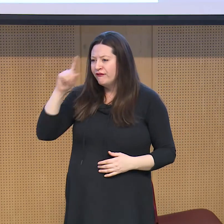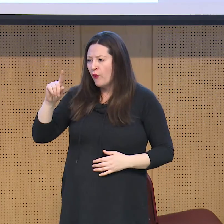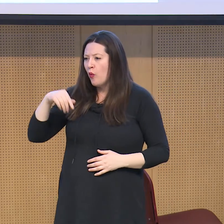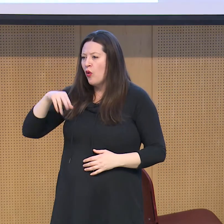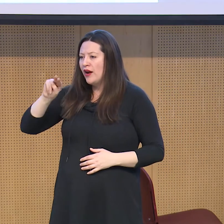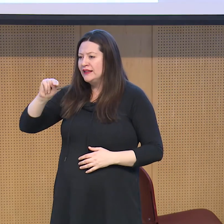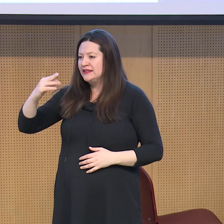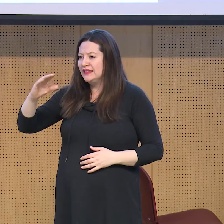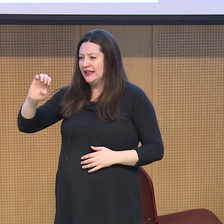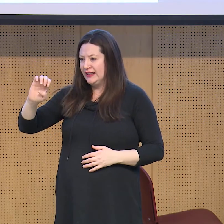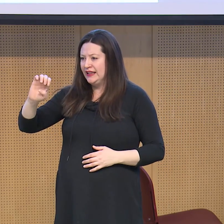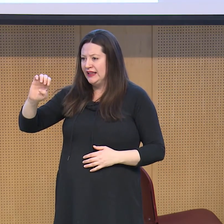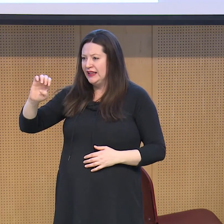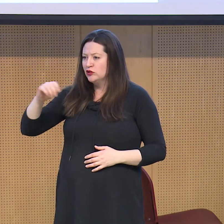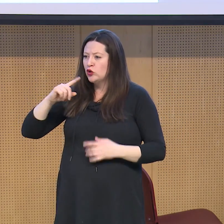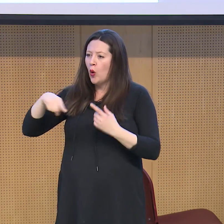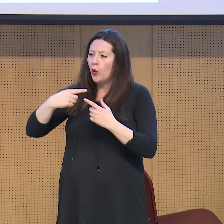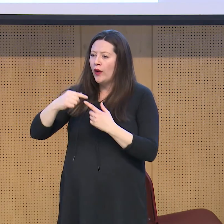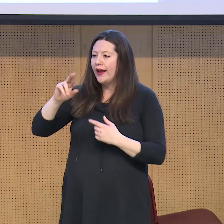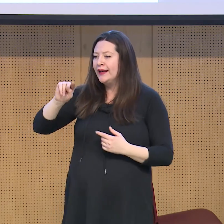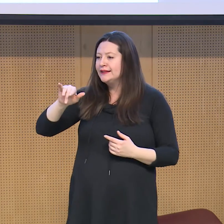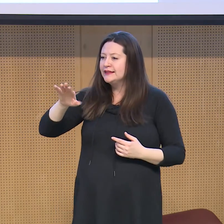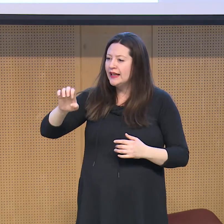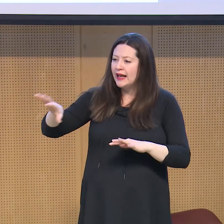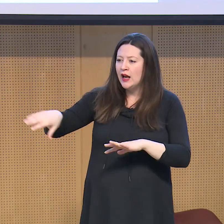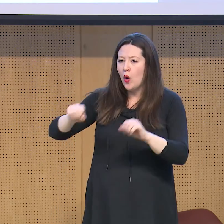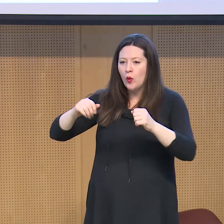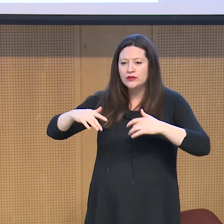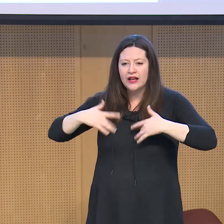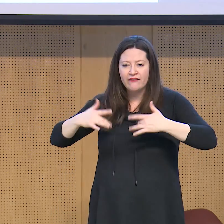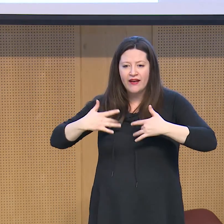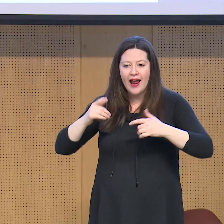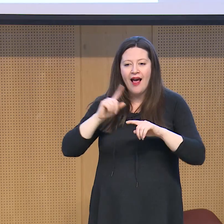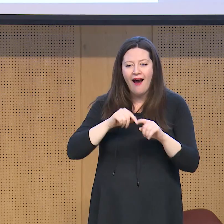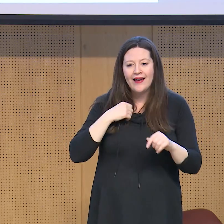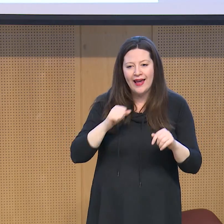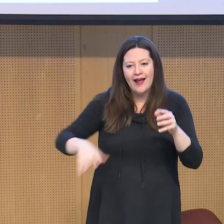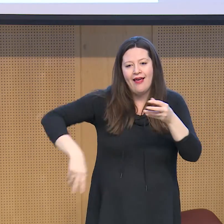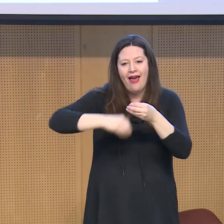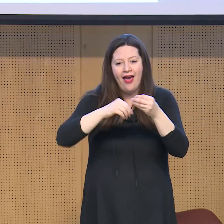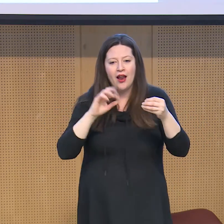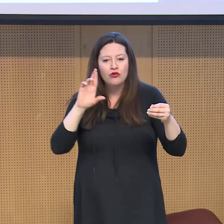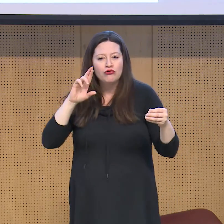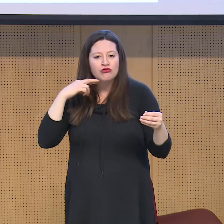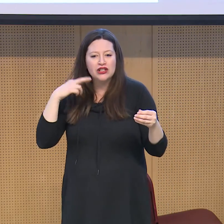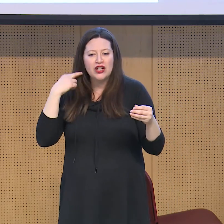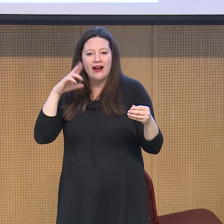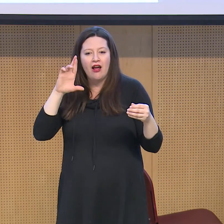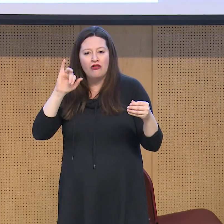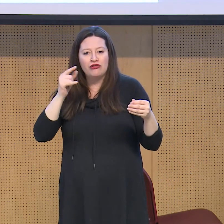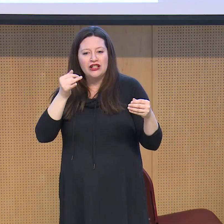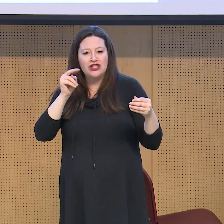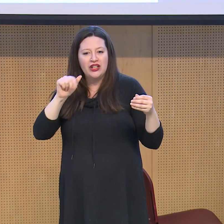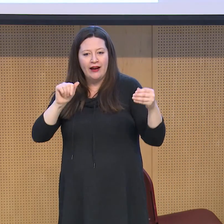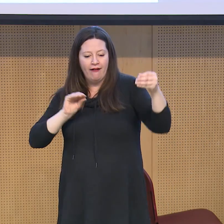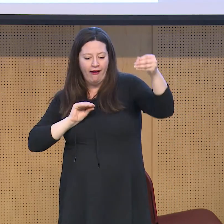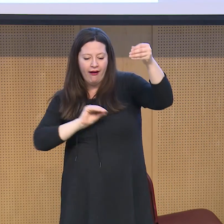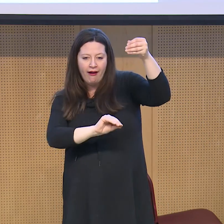people. I'm the liaison for NCE. So when NCE is hosting an event, I can